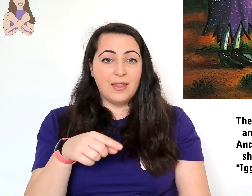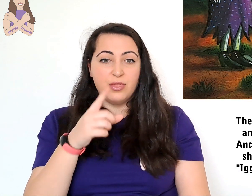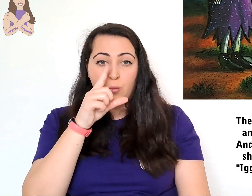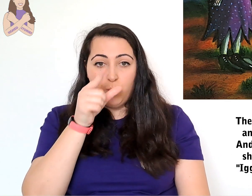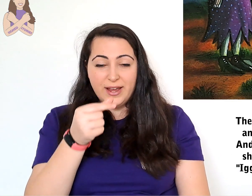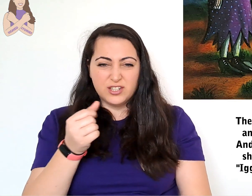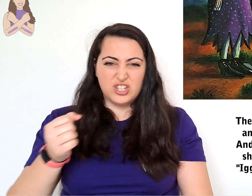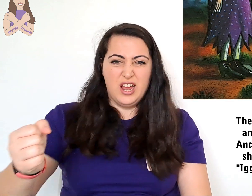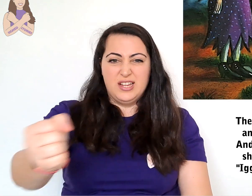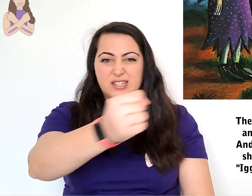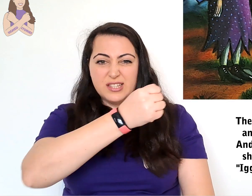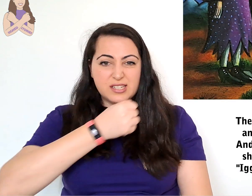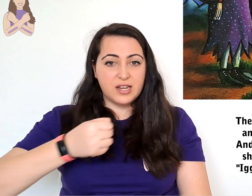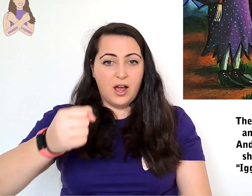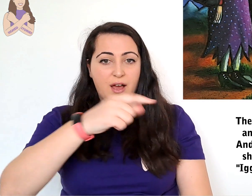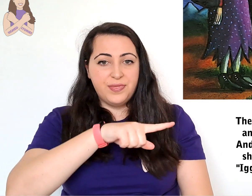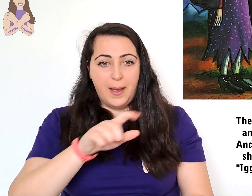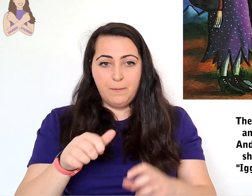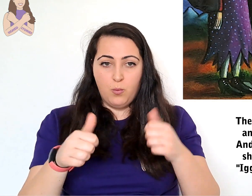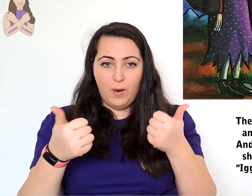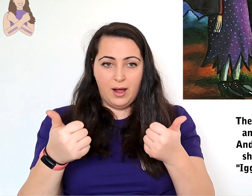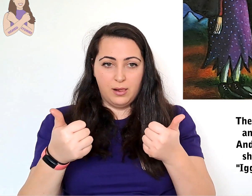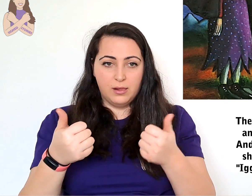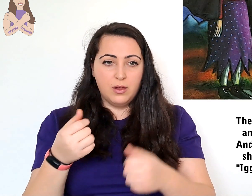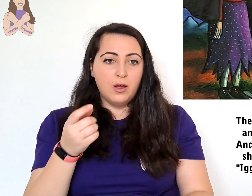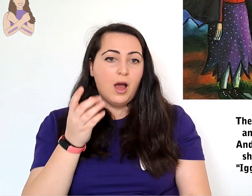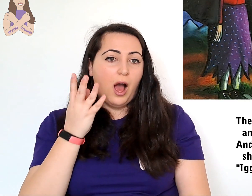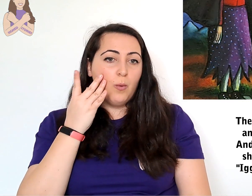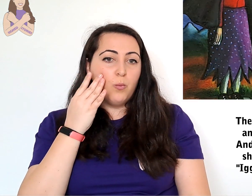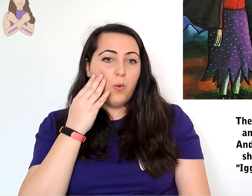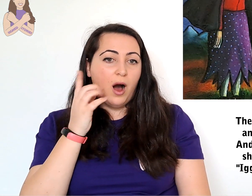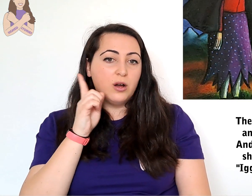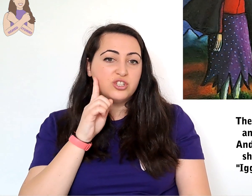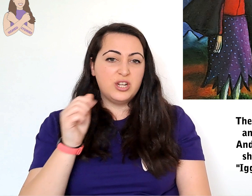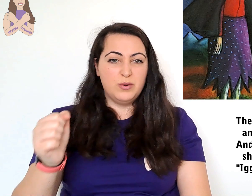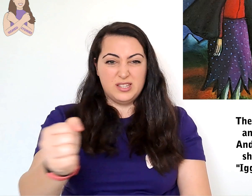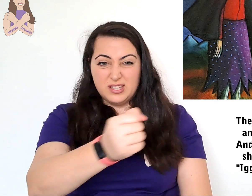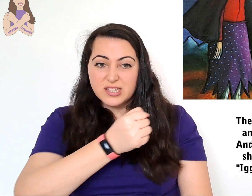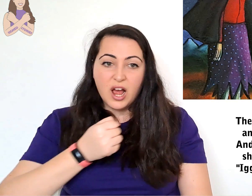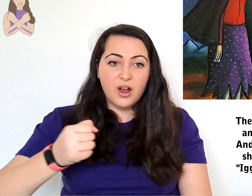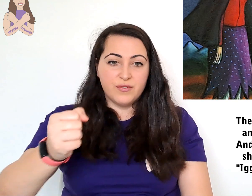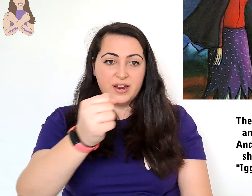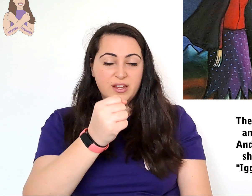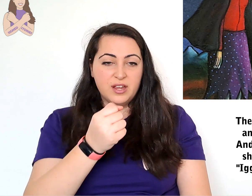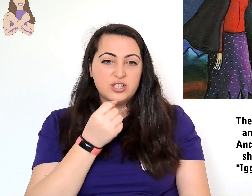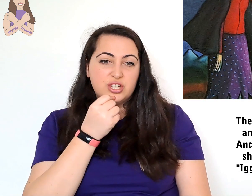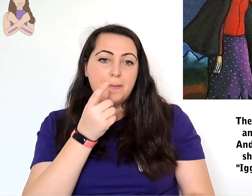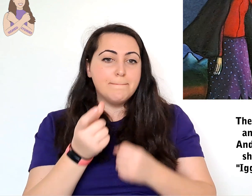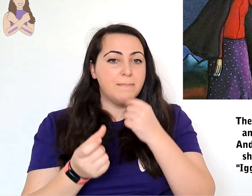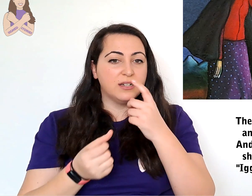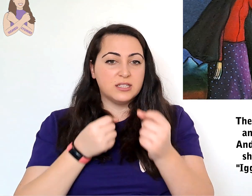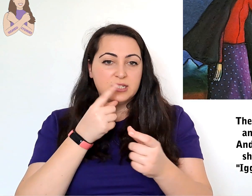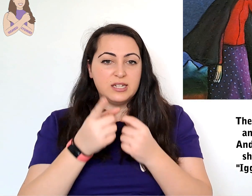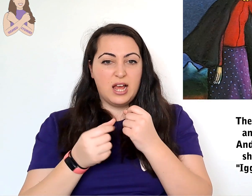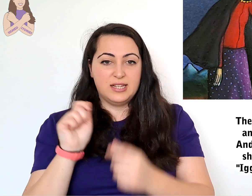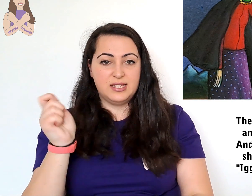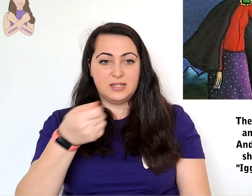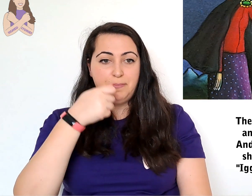the witch stirred them well, and while she was stirring, she muttered a